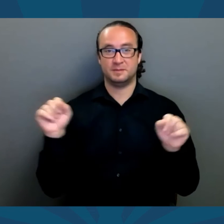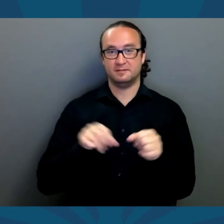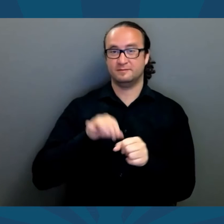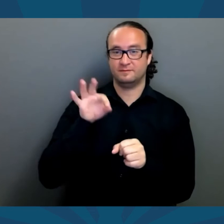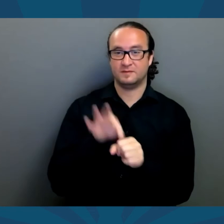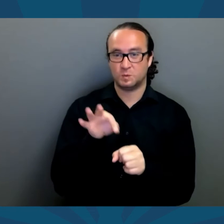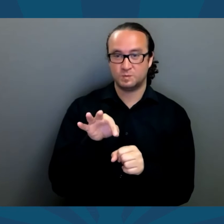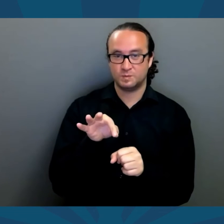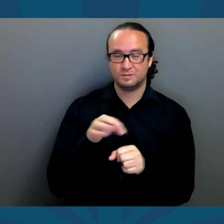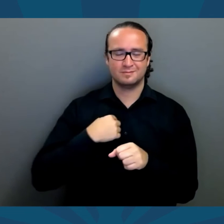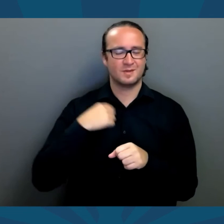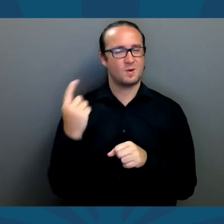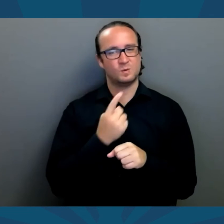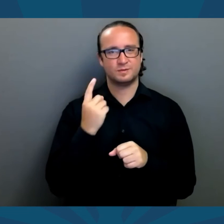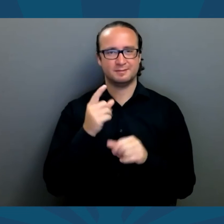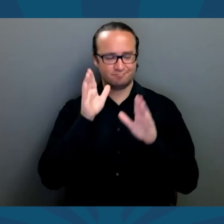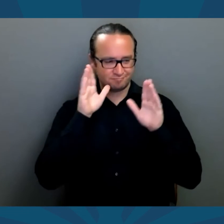and protecting our freedom to vote.